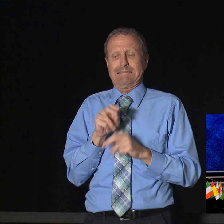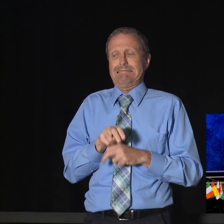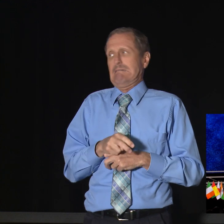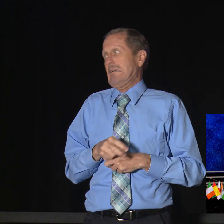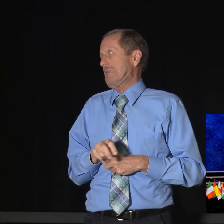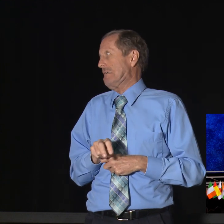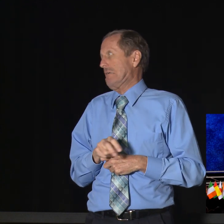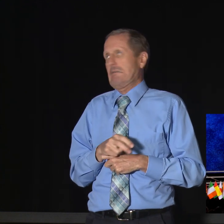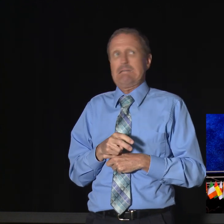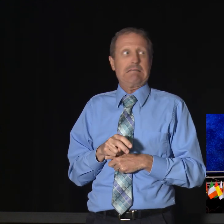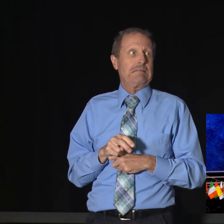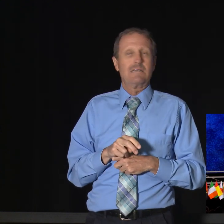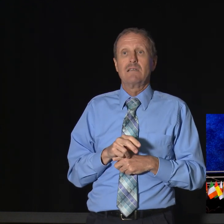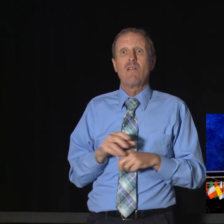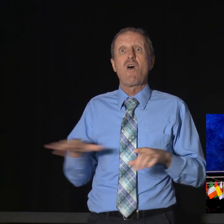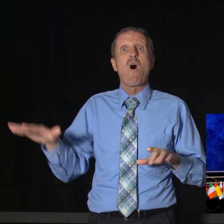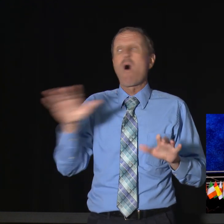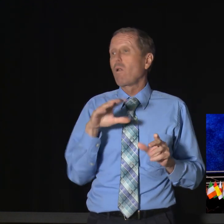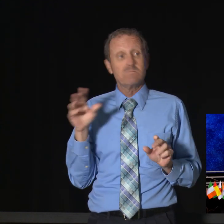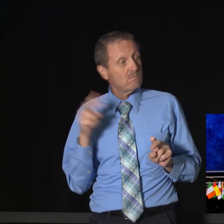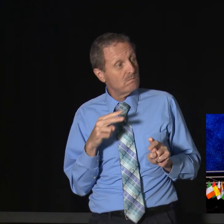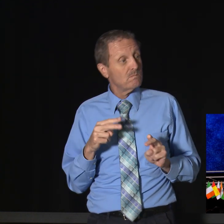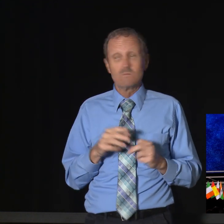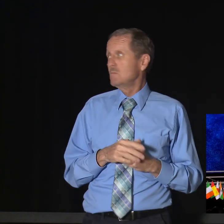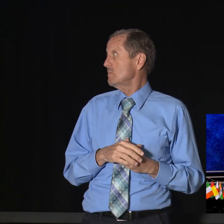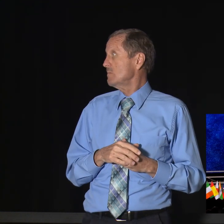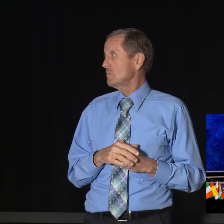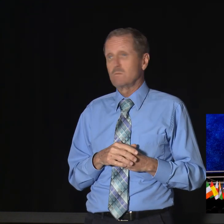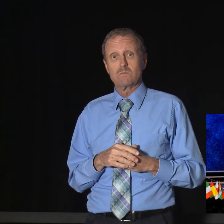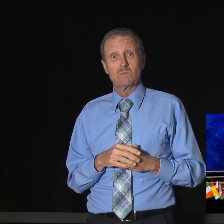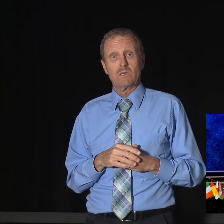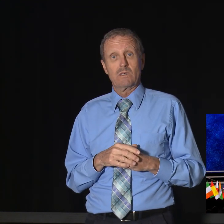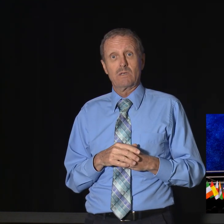Nobody knows you're uncomfortable, but you do.